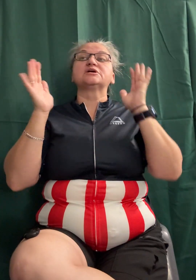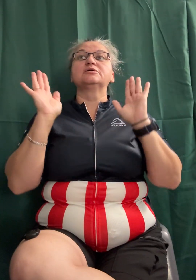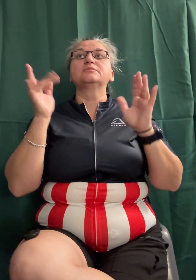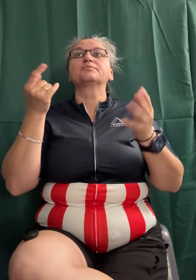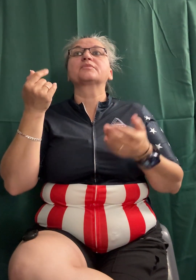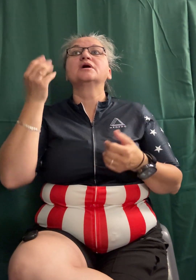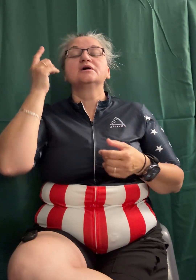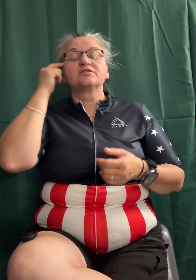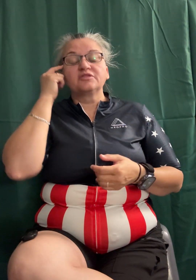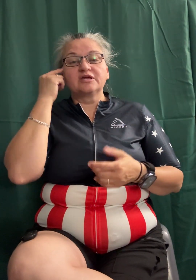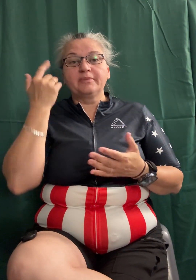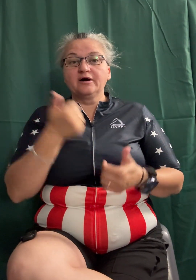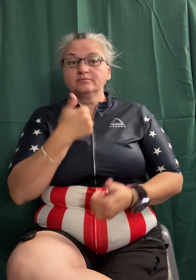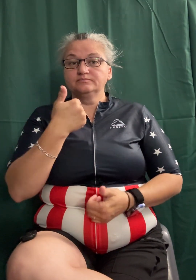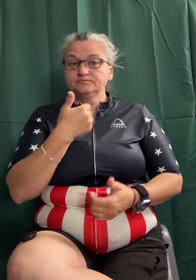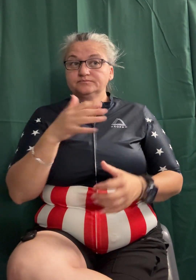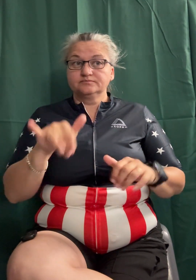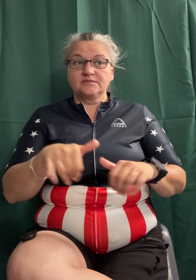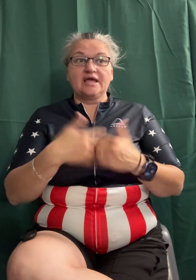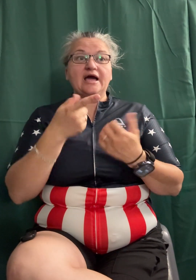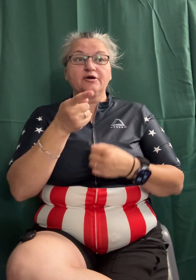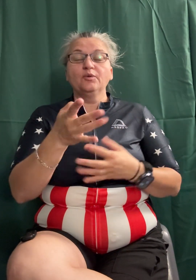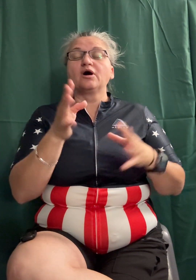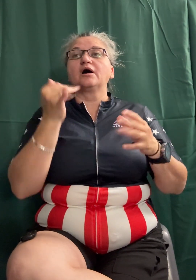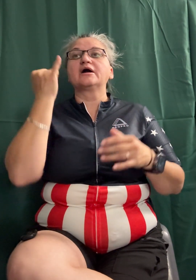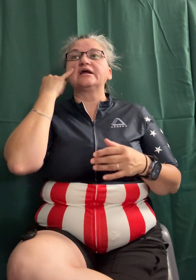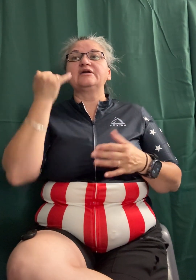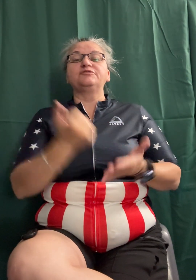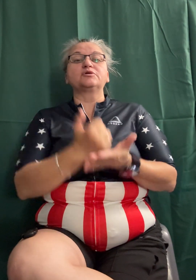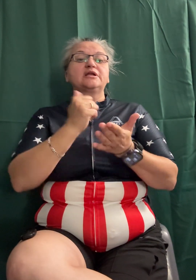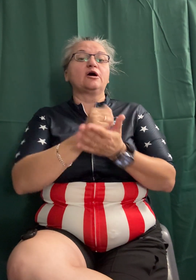So think about how you are. If you can help